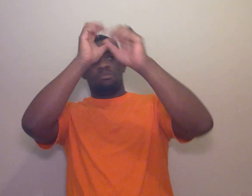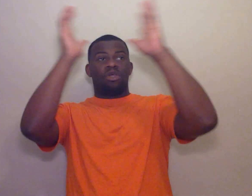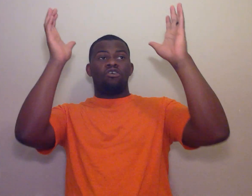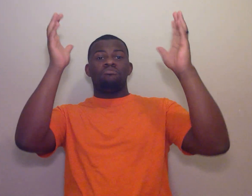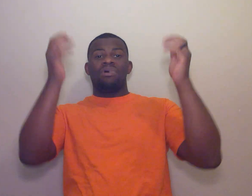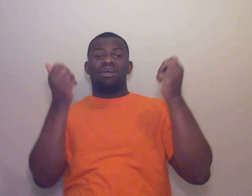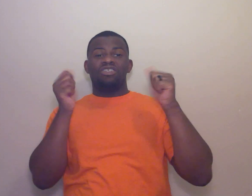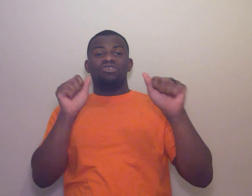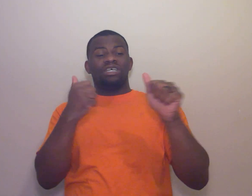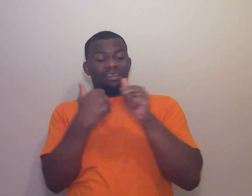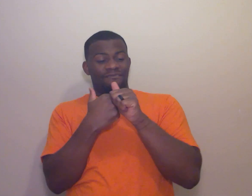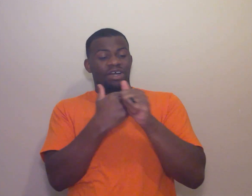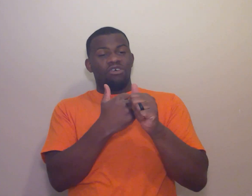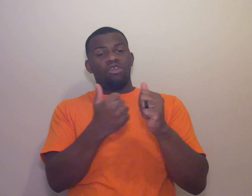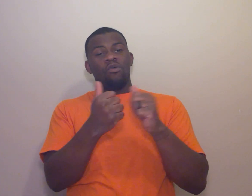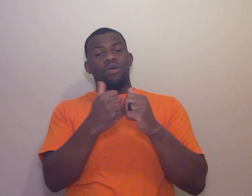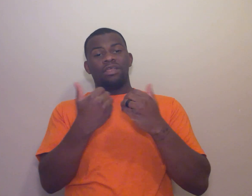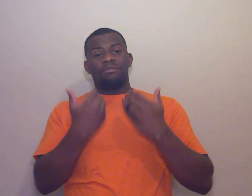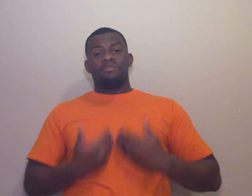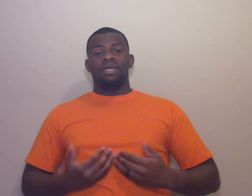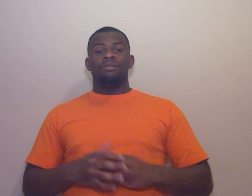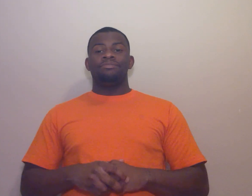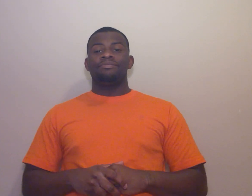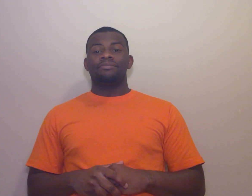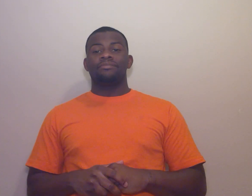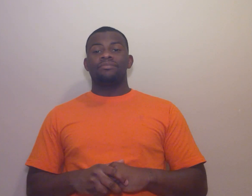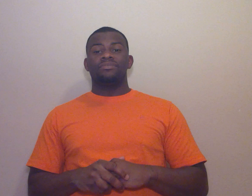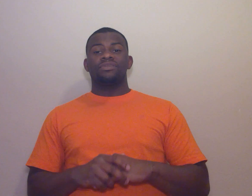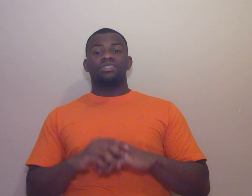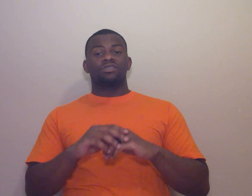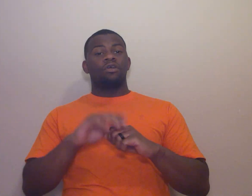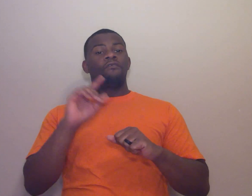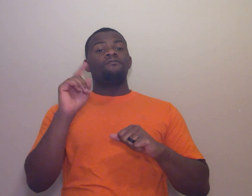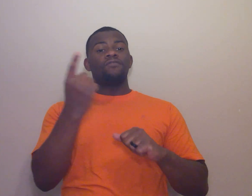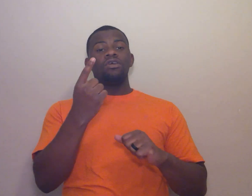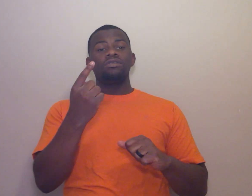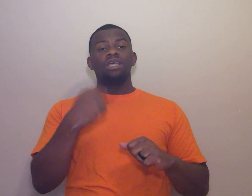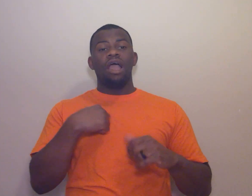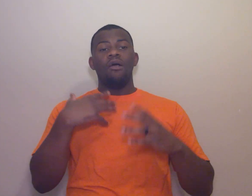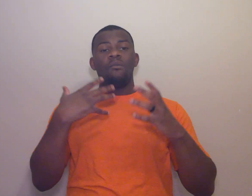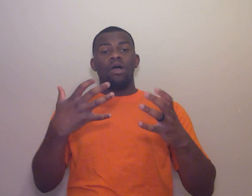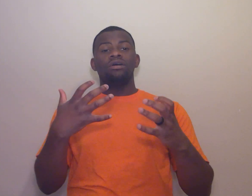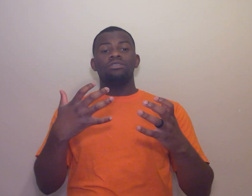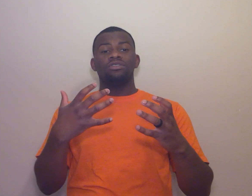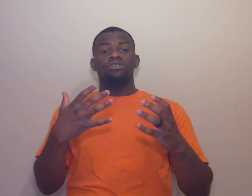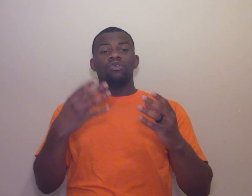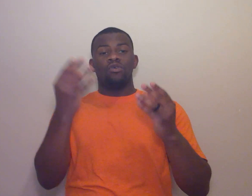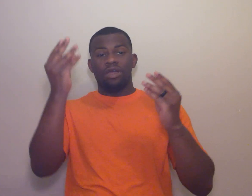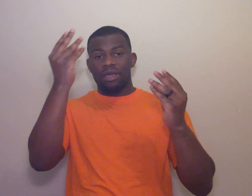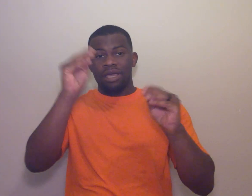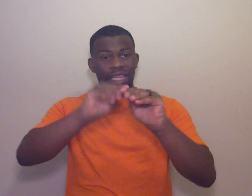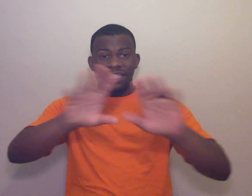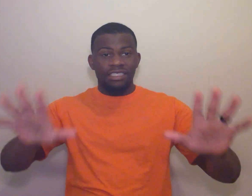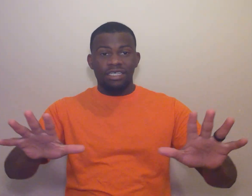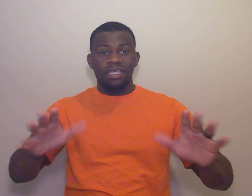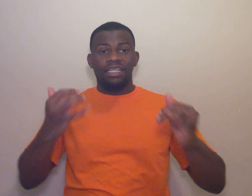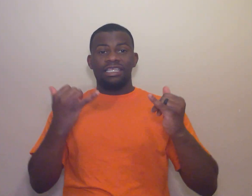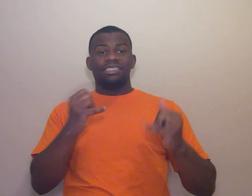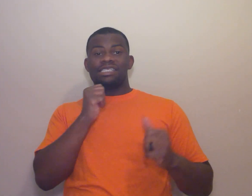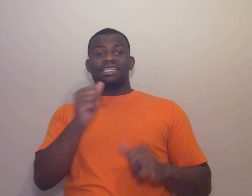me and let's get to it. So first, let's get this clear. This is not an assumption. That's what a subject to is not. It's not an